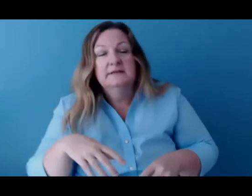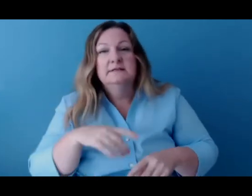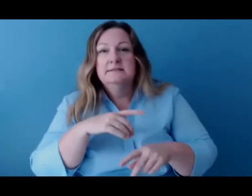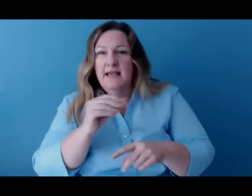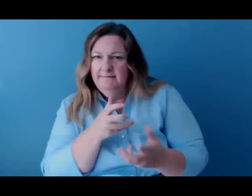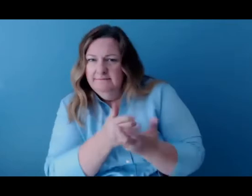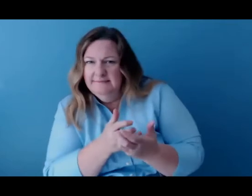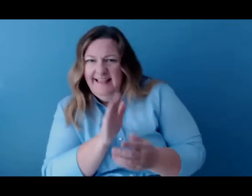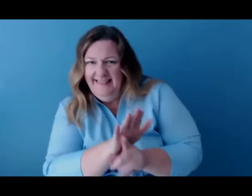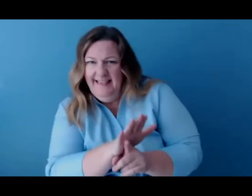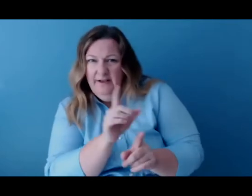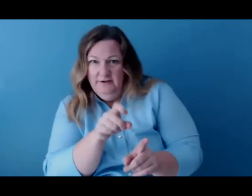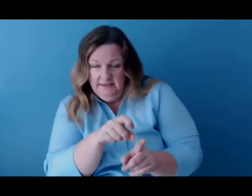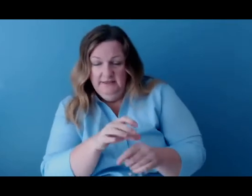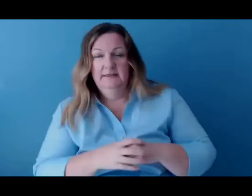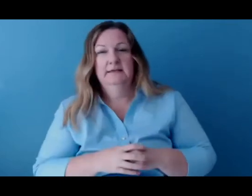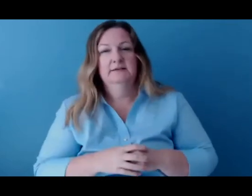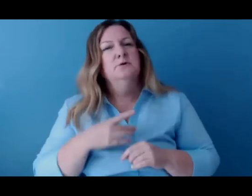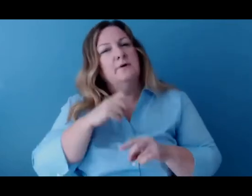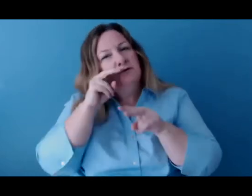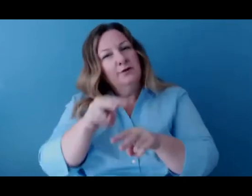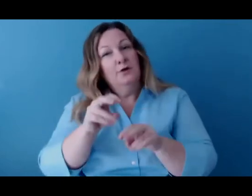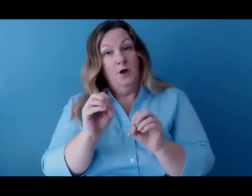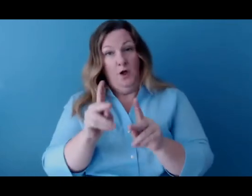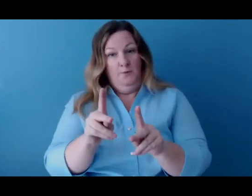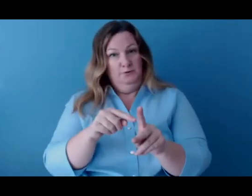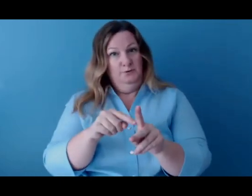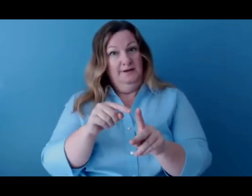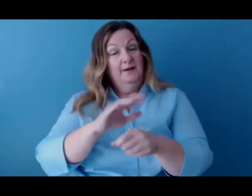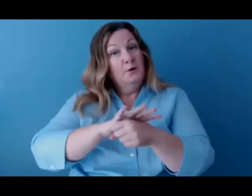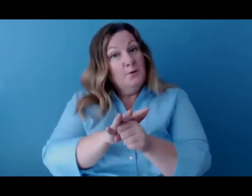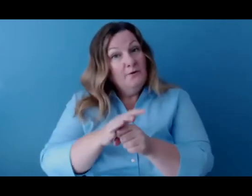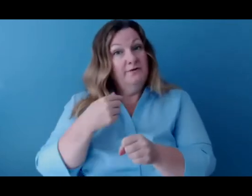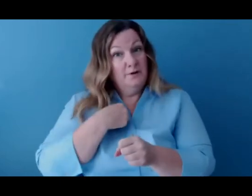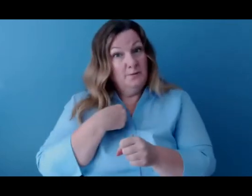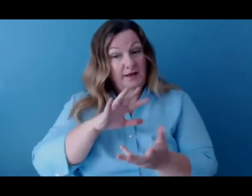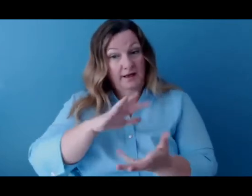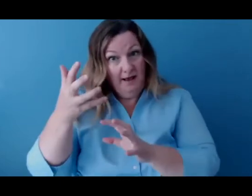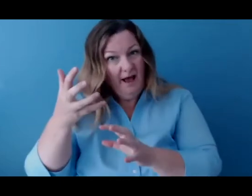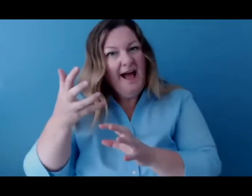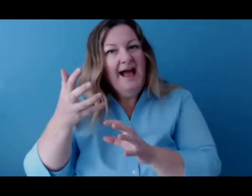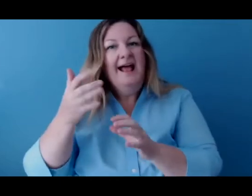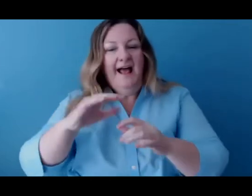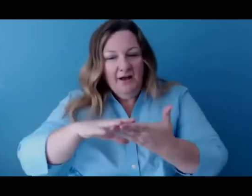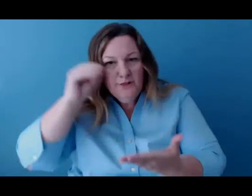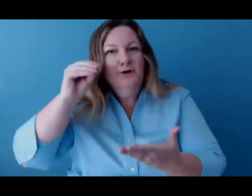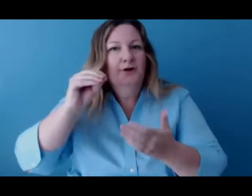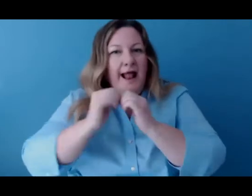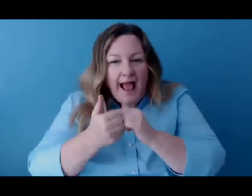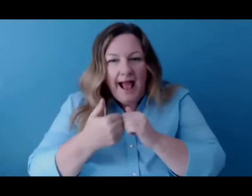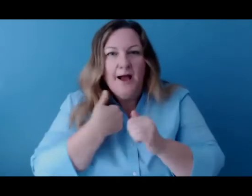We just have to look at this opportunity as a real chance to make waves here. So that will require the